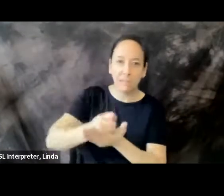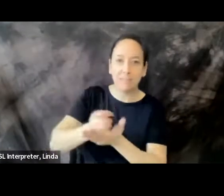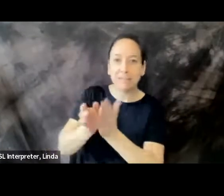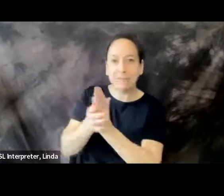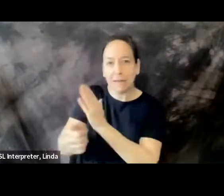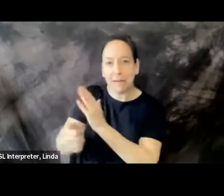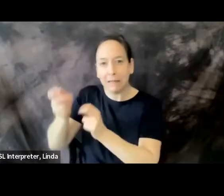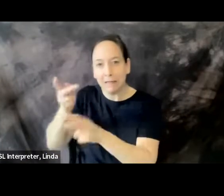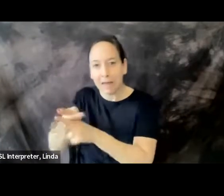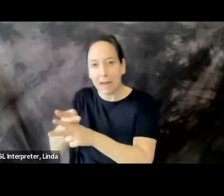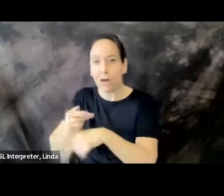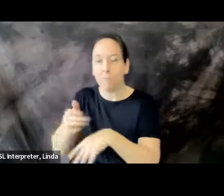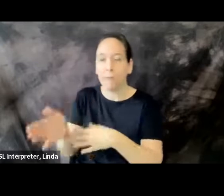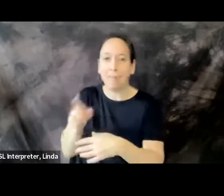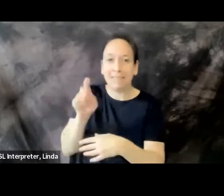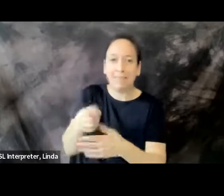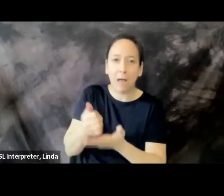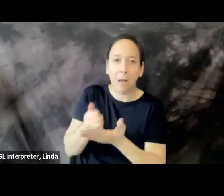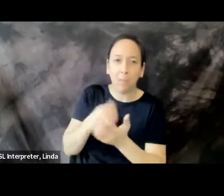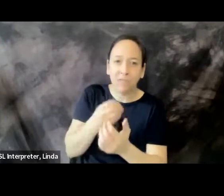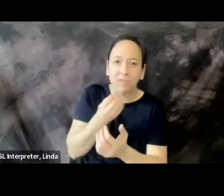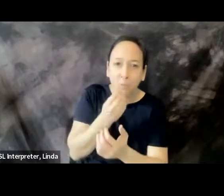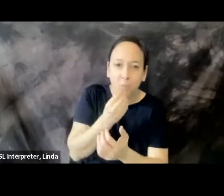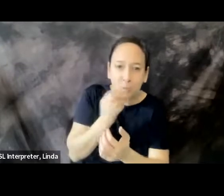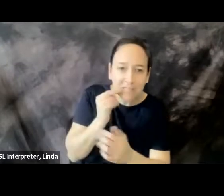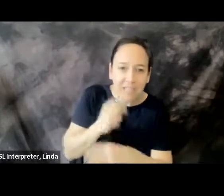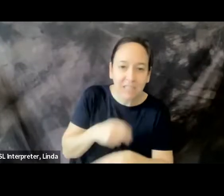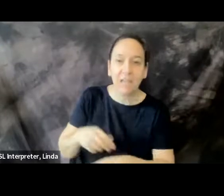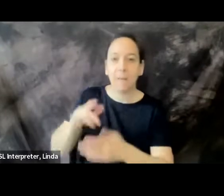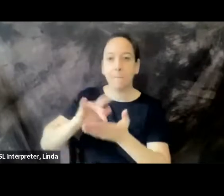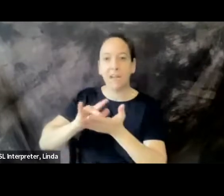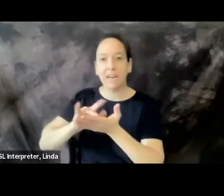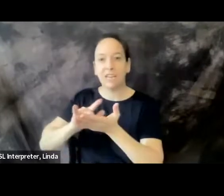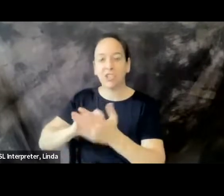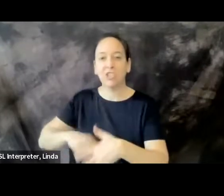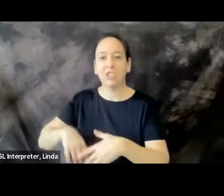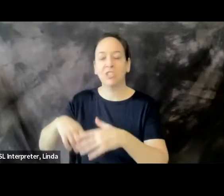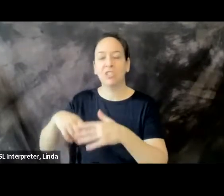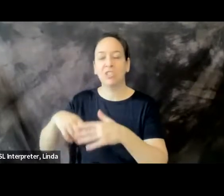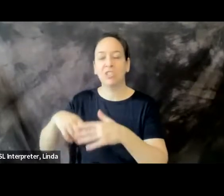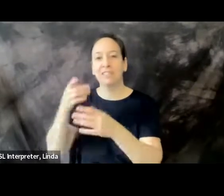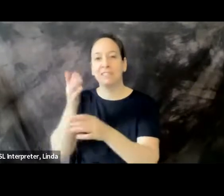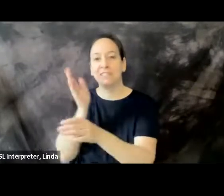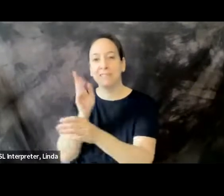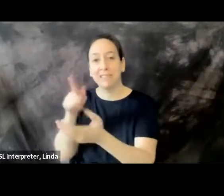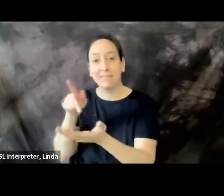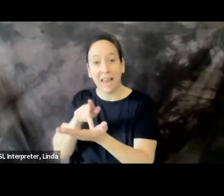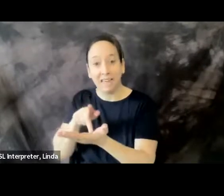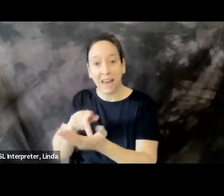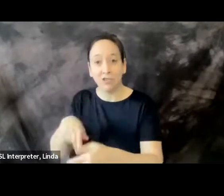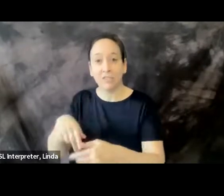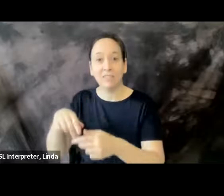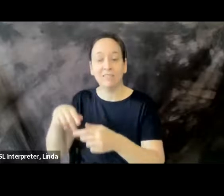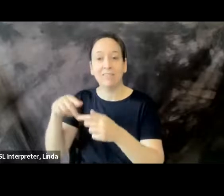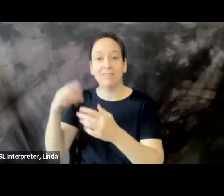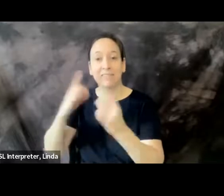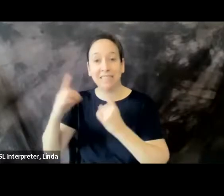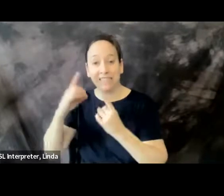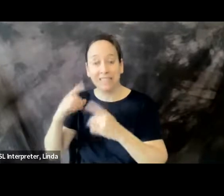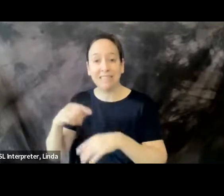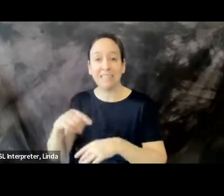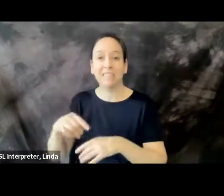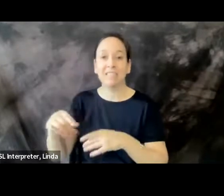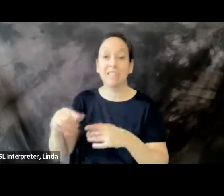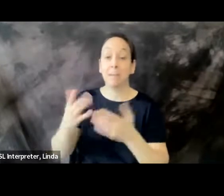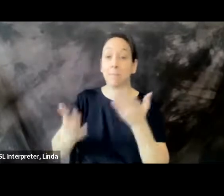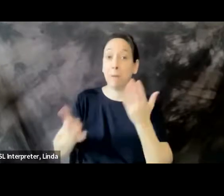as nutrition, medications, medical treatments, psychiatric diseases, whether decline is a fall